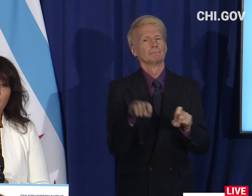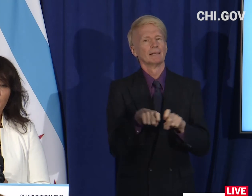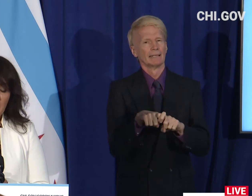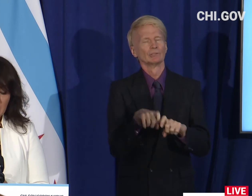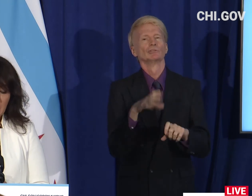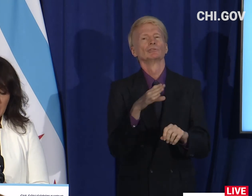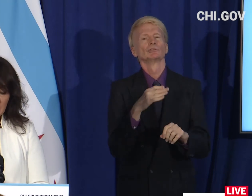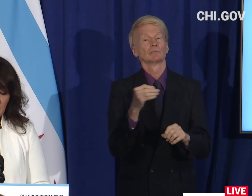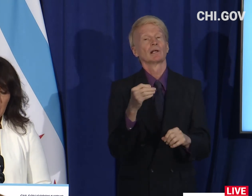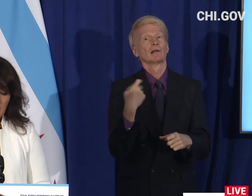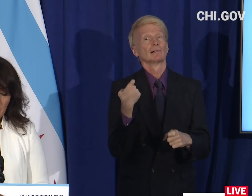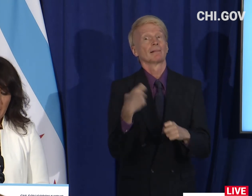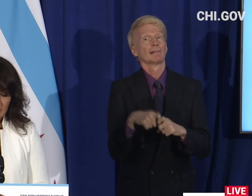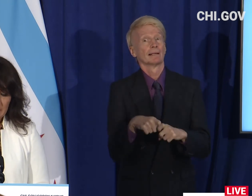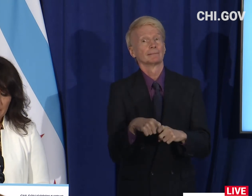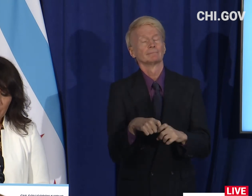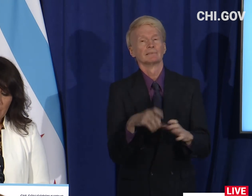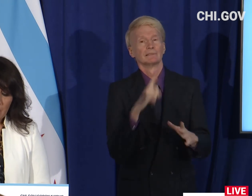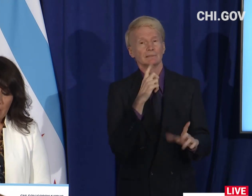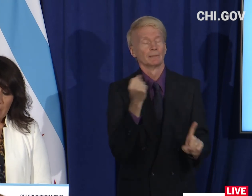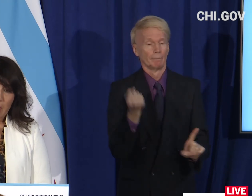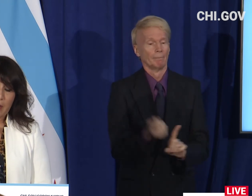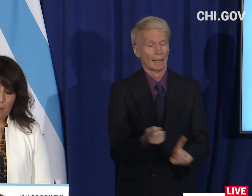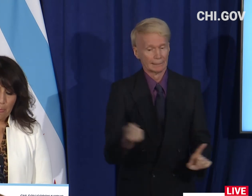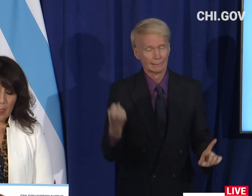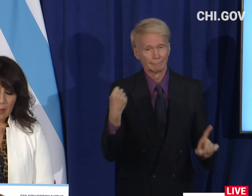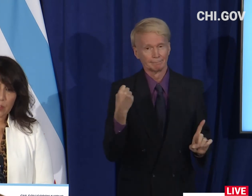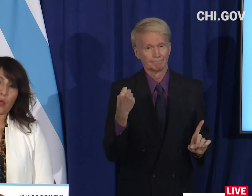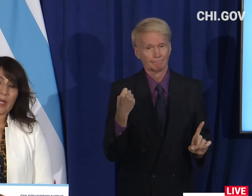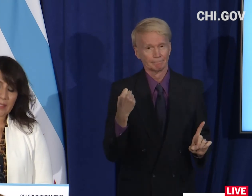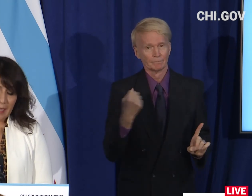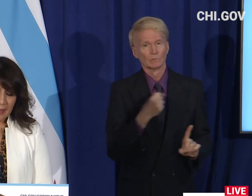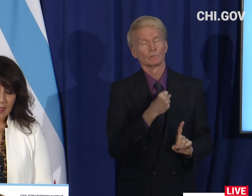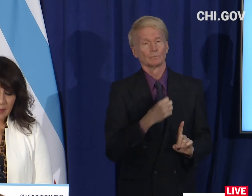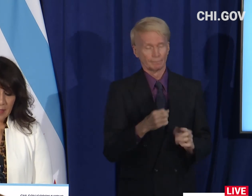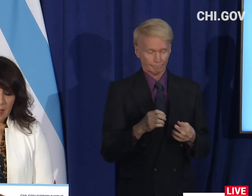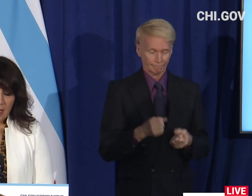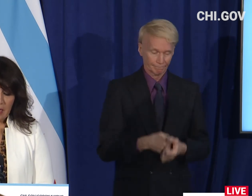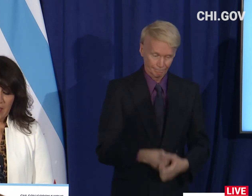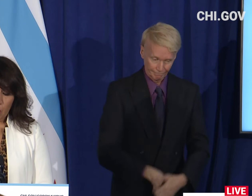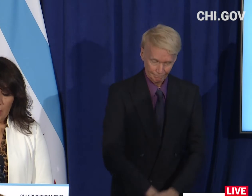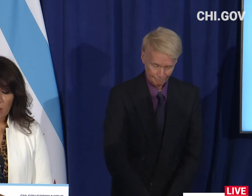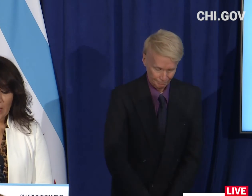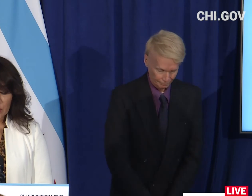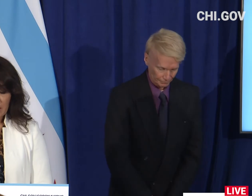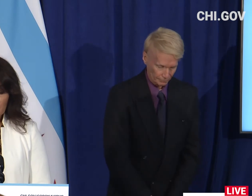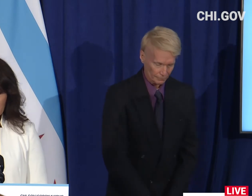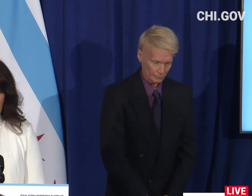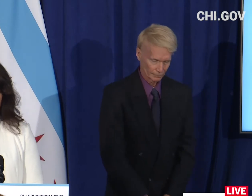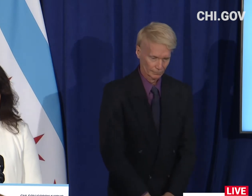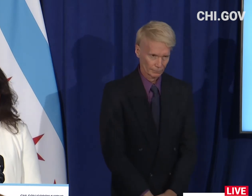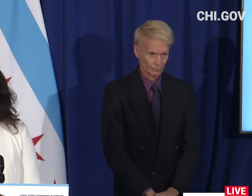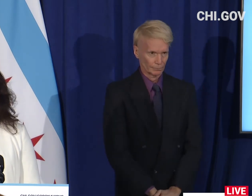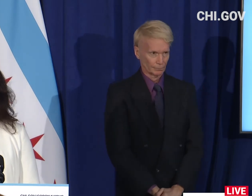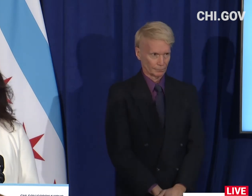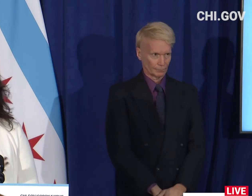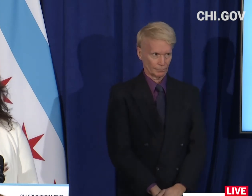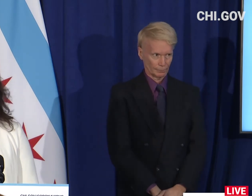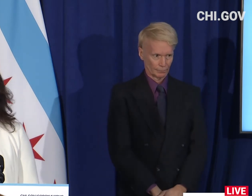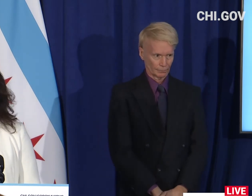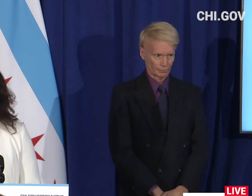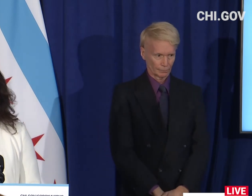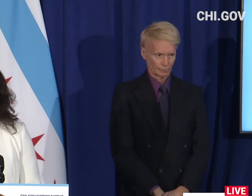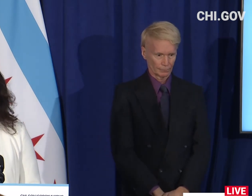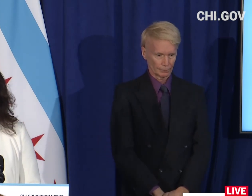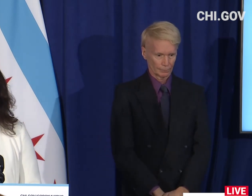Latinx community is being impacted. So buenas tardes. De acuerdo a los datos del Departamento de Salud